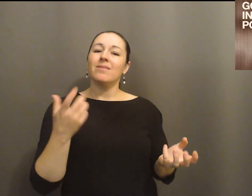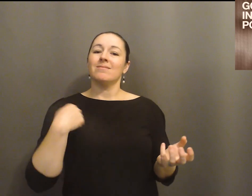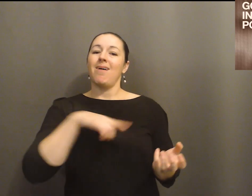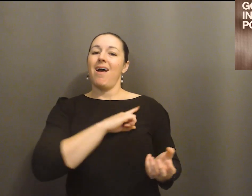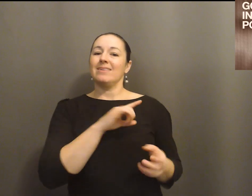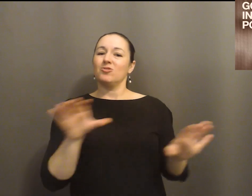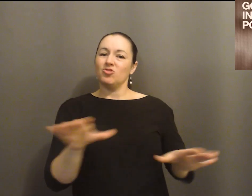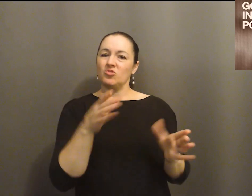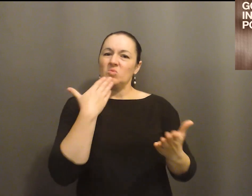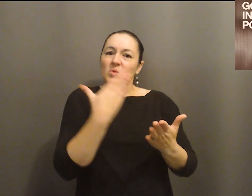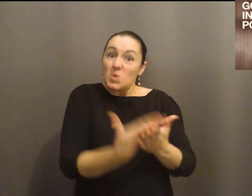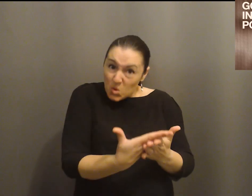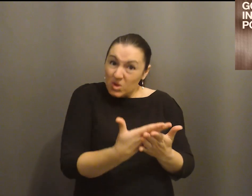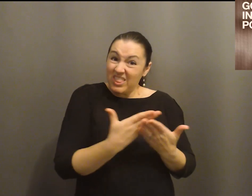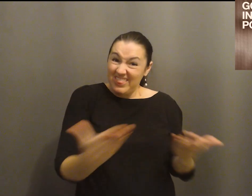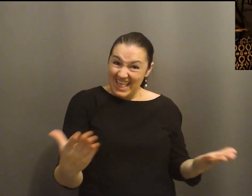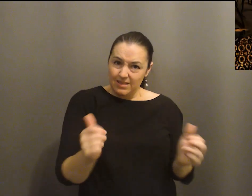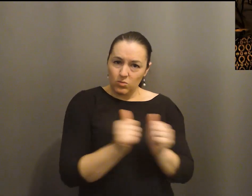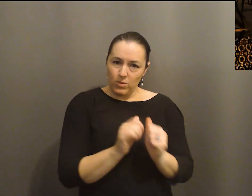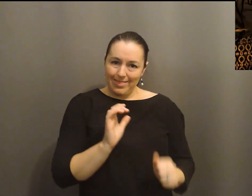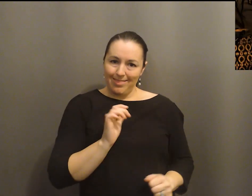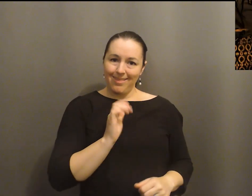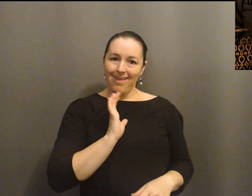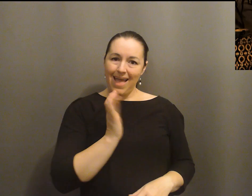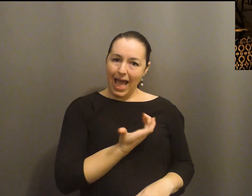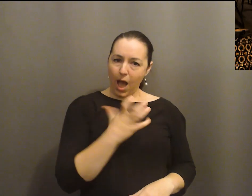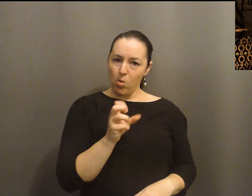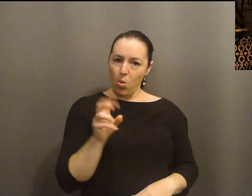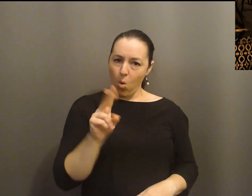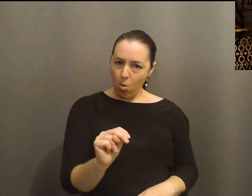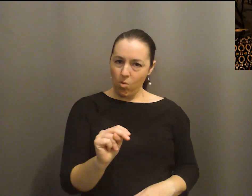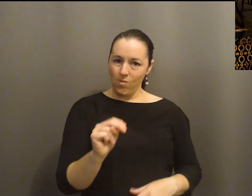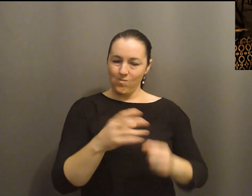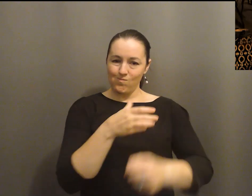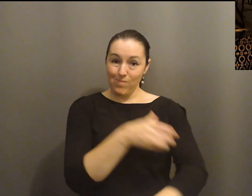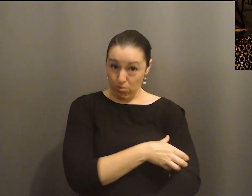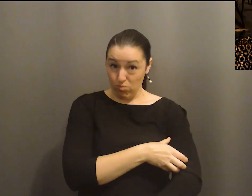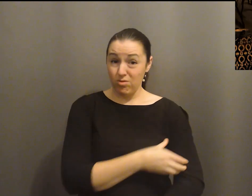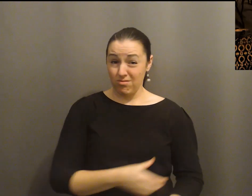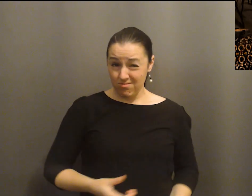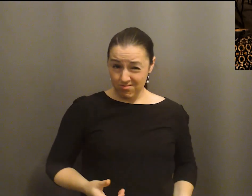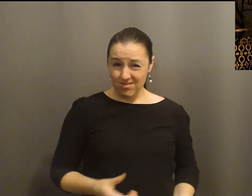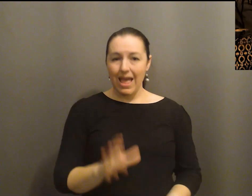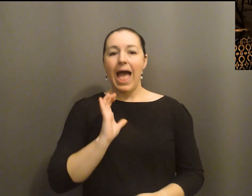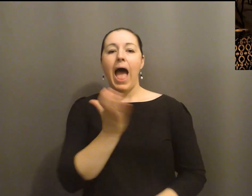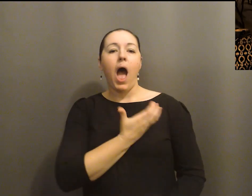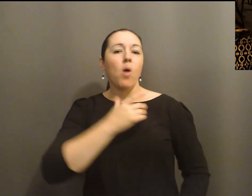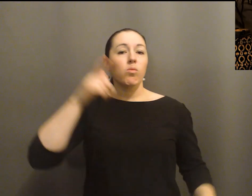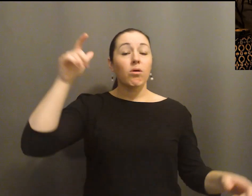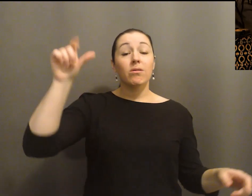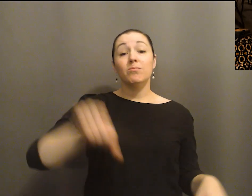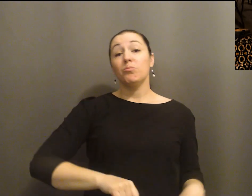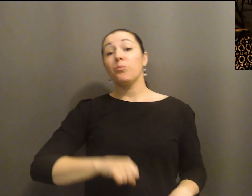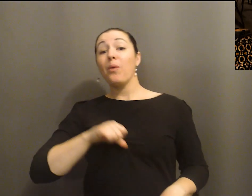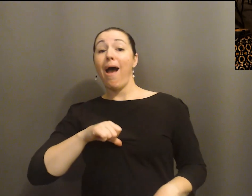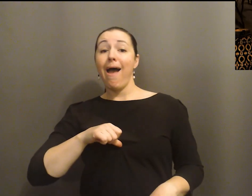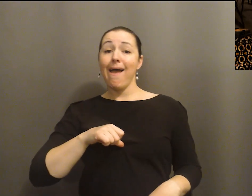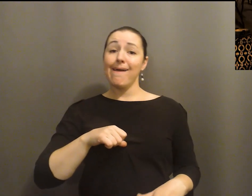our own power I have to tell you that again Our sinful nature Our pride